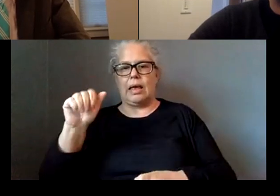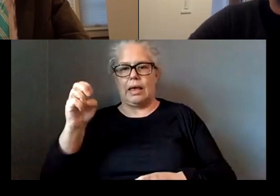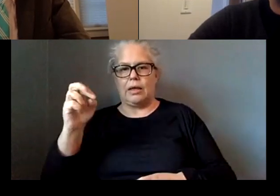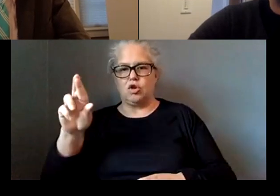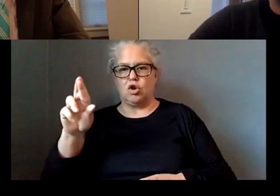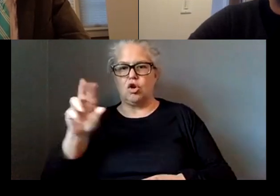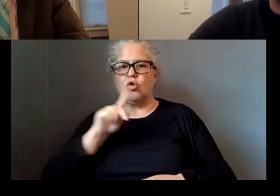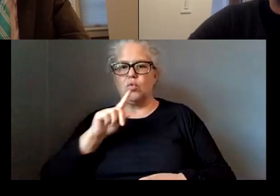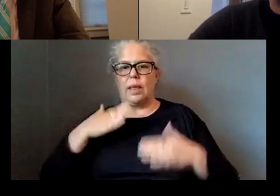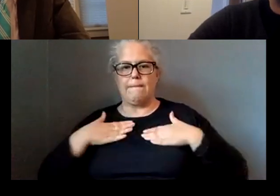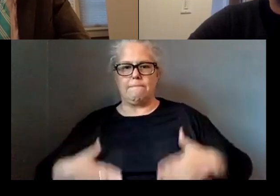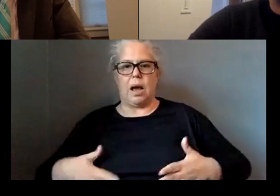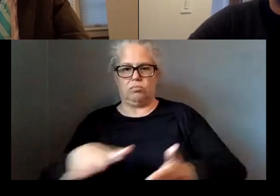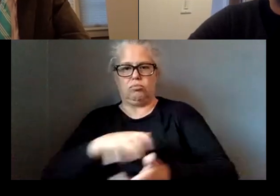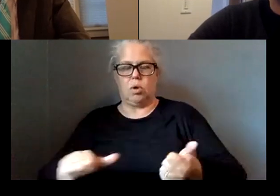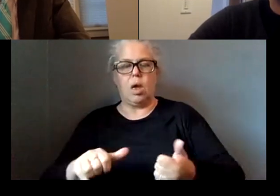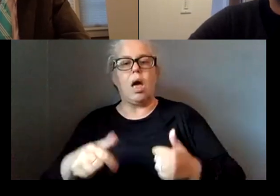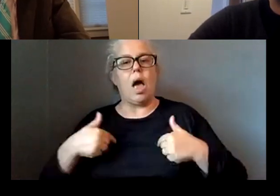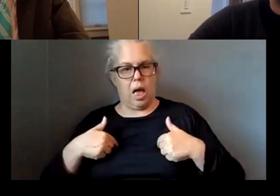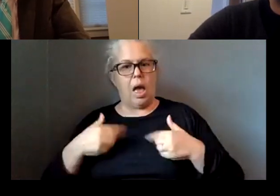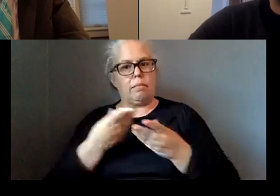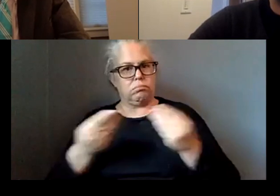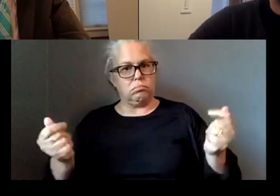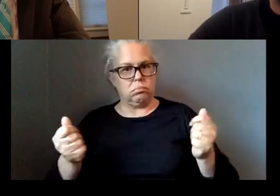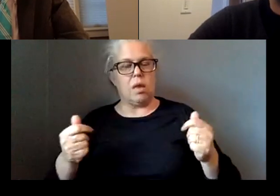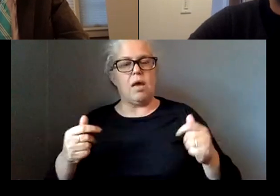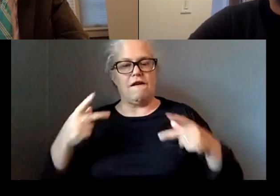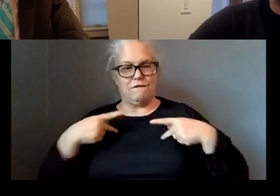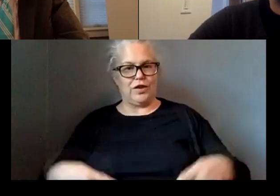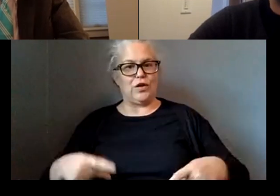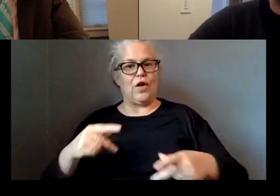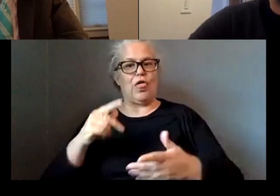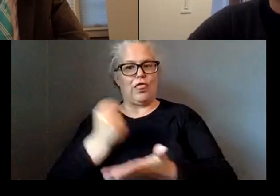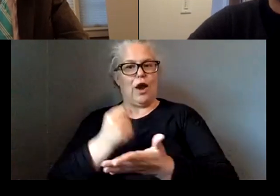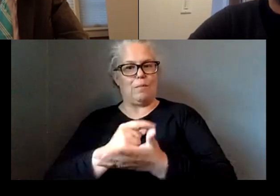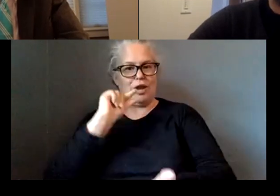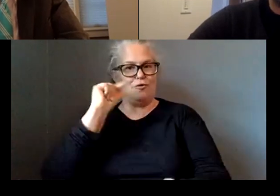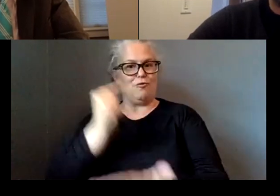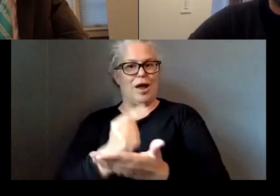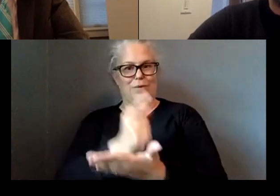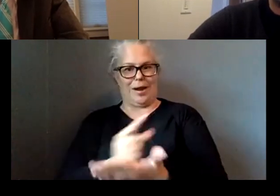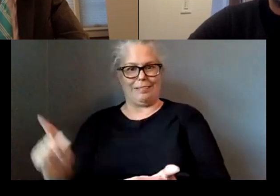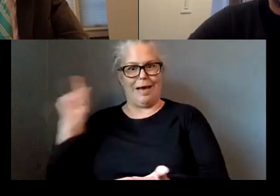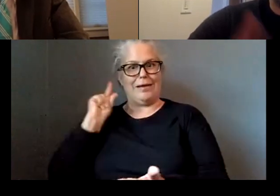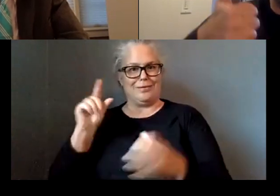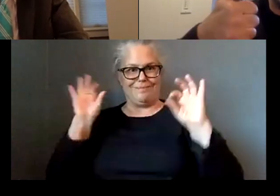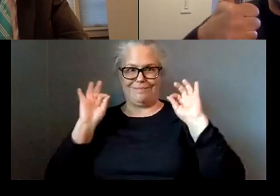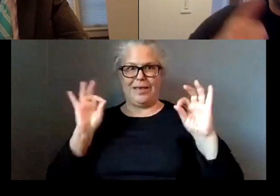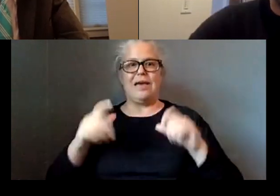and so I'm on the mend. I graduated from physical therapy last week, so I'm really very optimistic at the